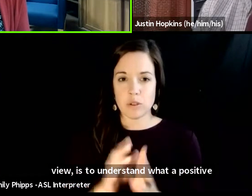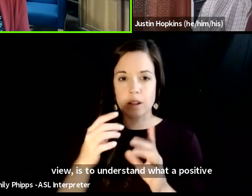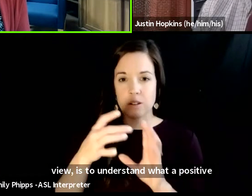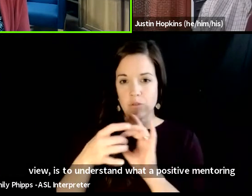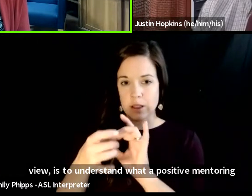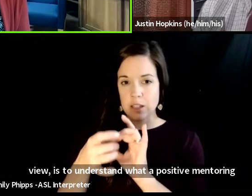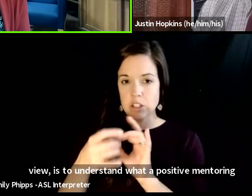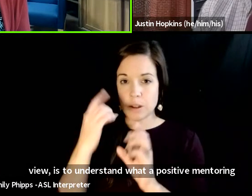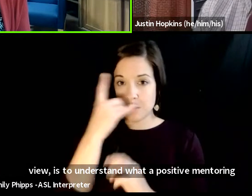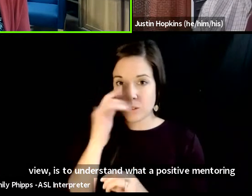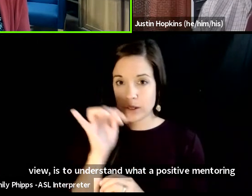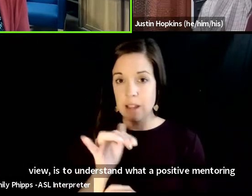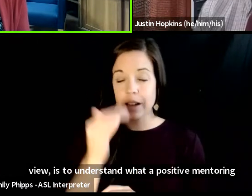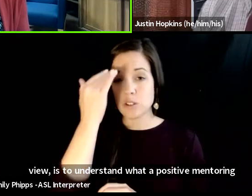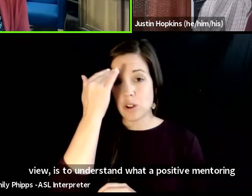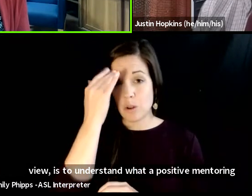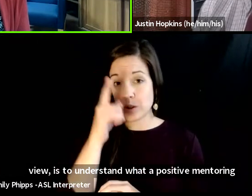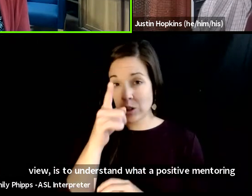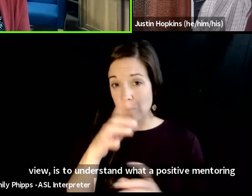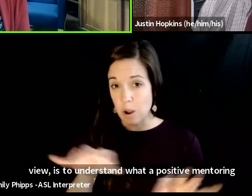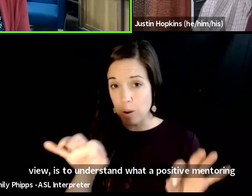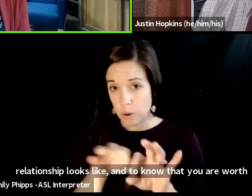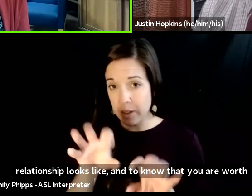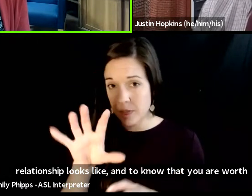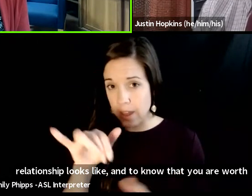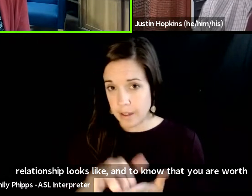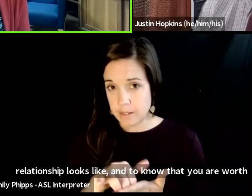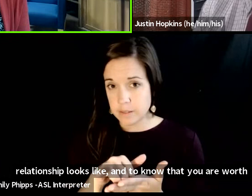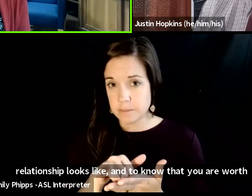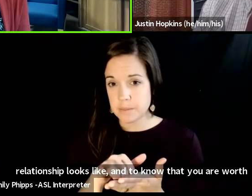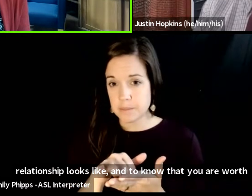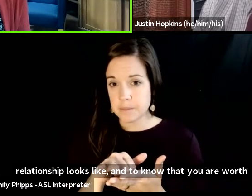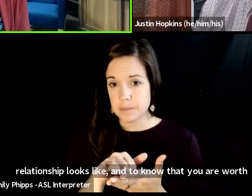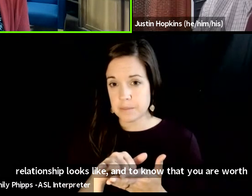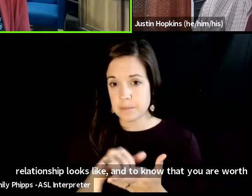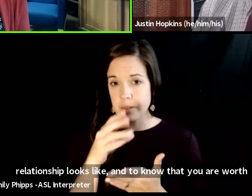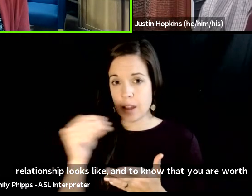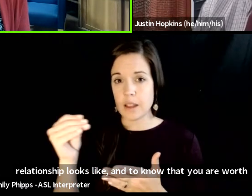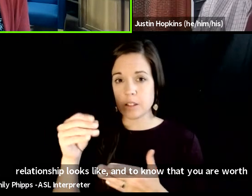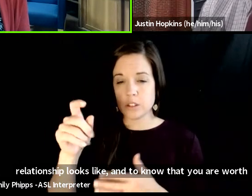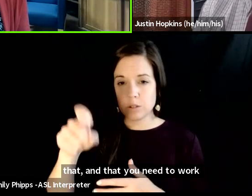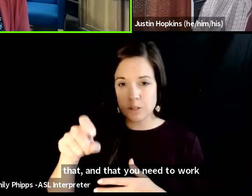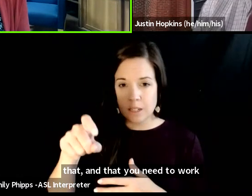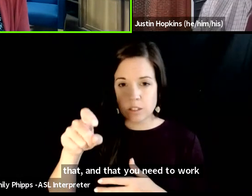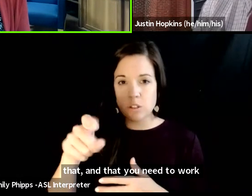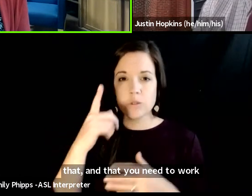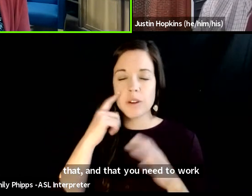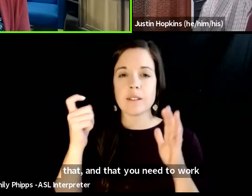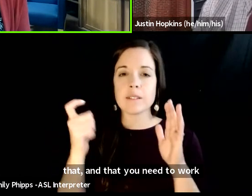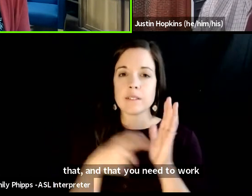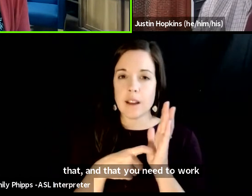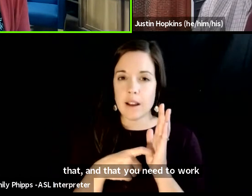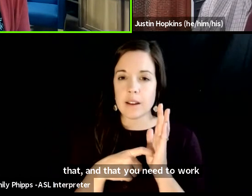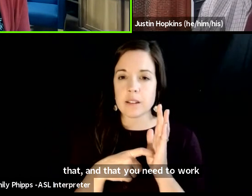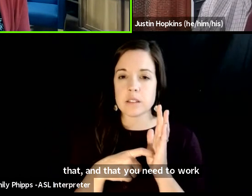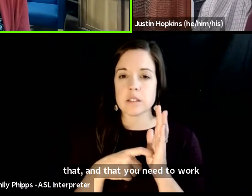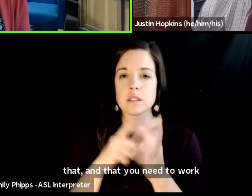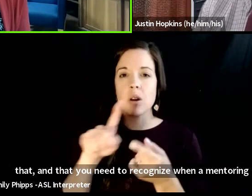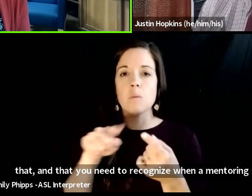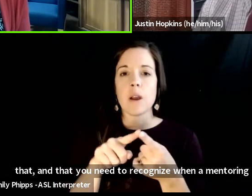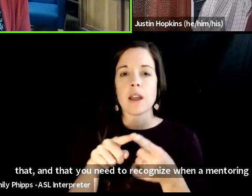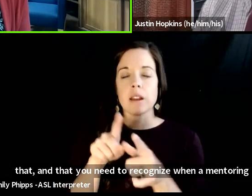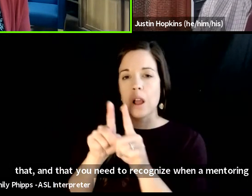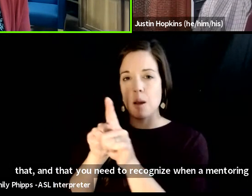and to know that you are worth that, and that you need to recognize when a mentoring